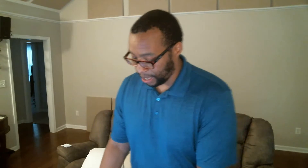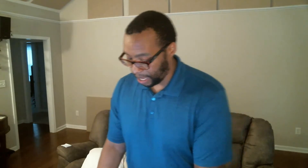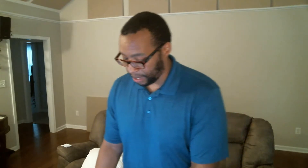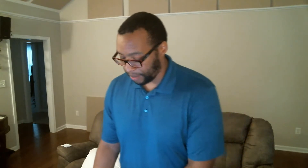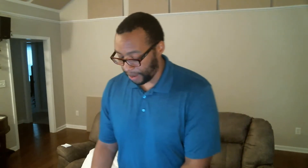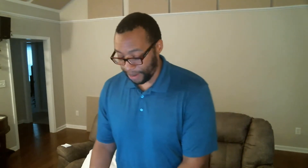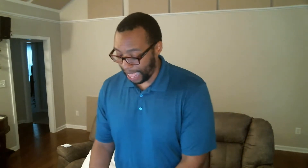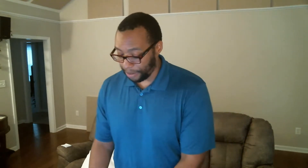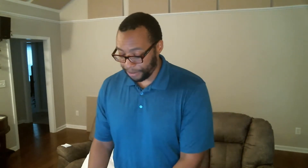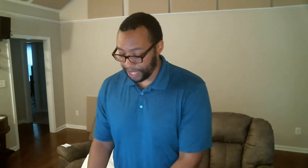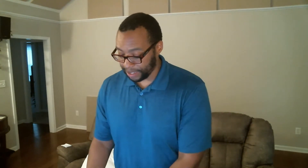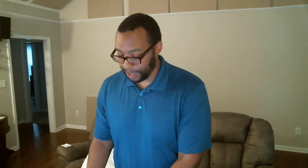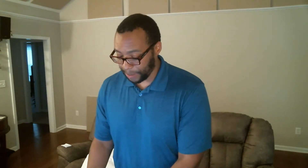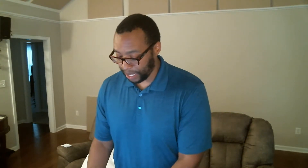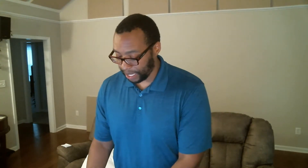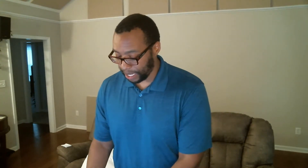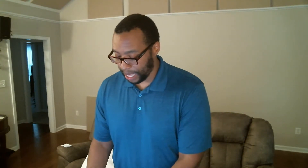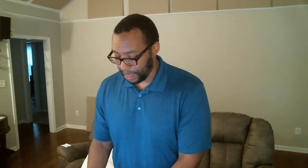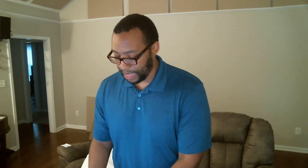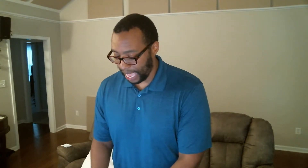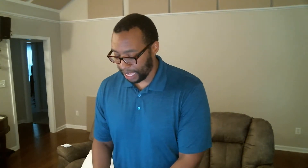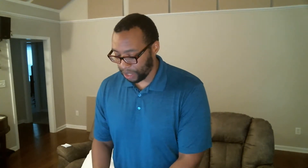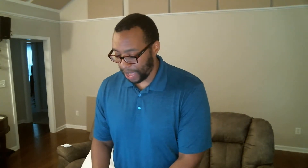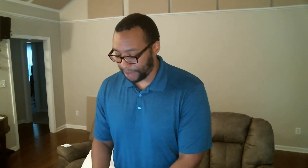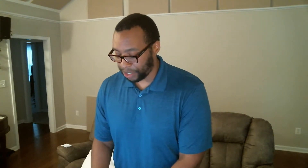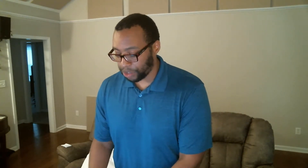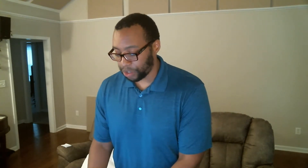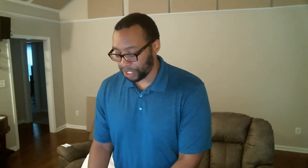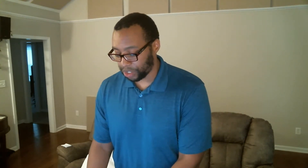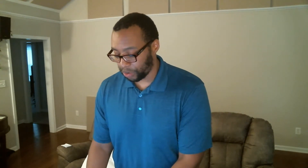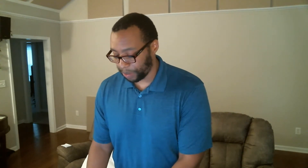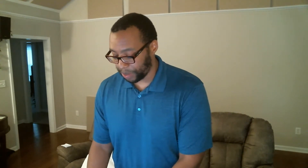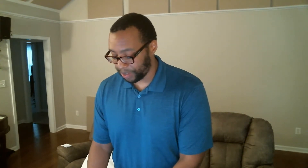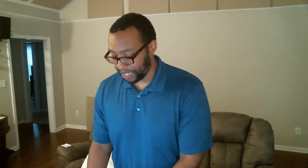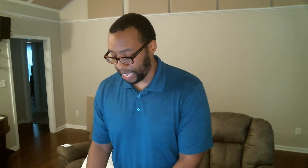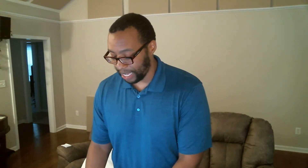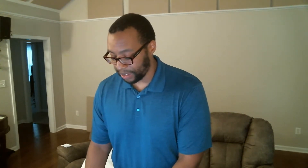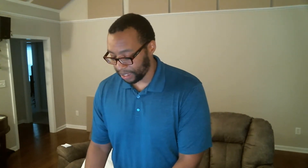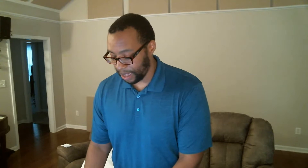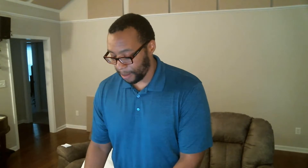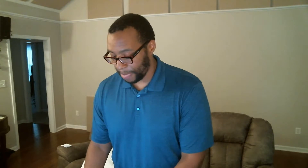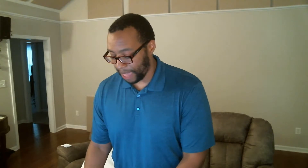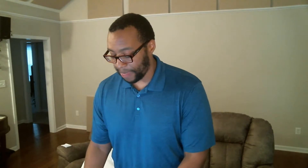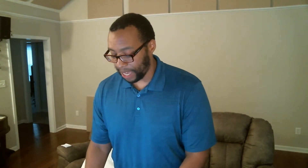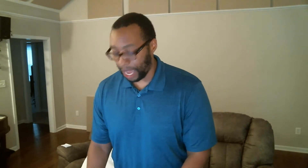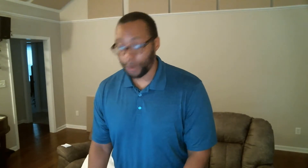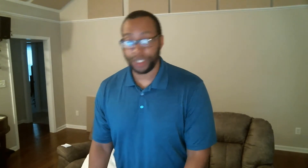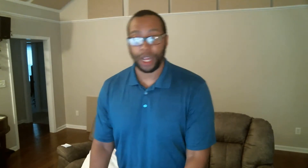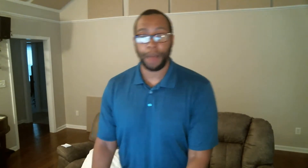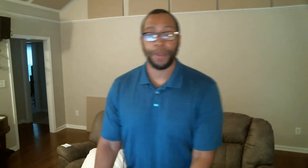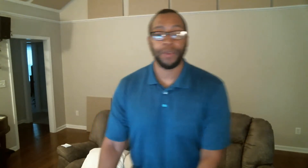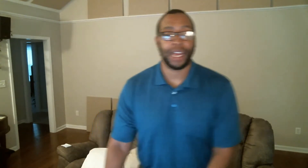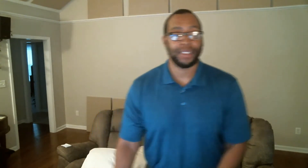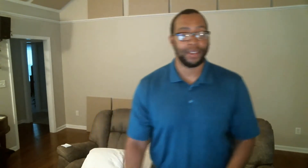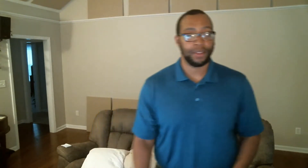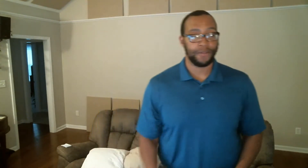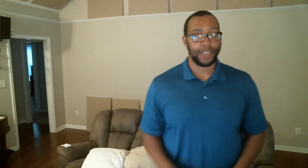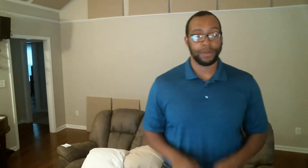your favorite outfit, something that you have to use your descriptor signs. And then I want you to upload that to either Facebook or